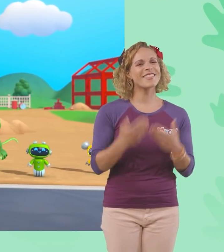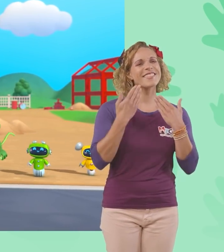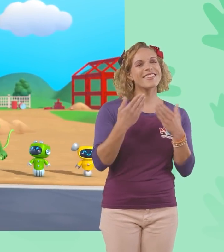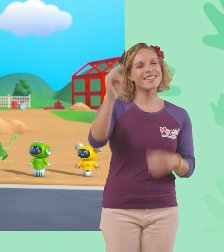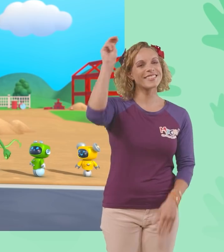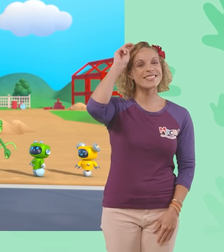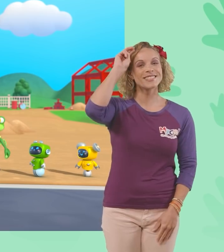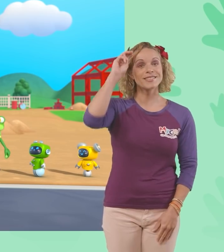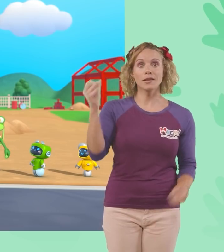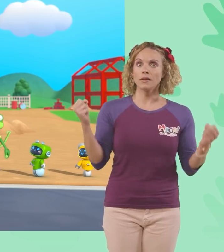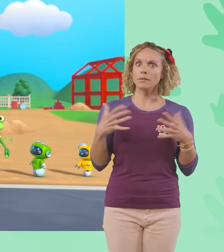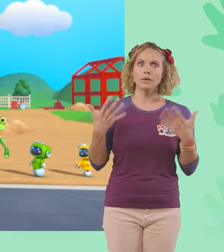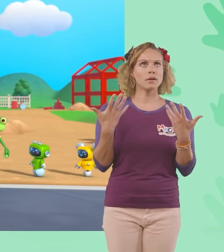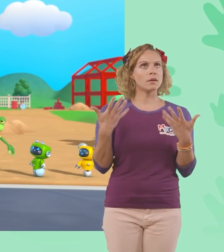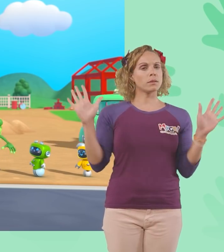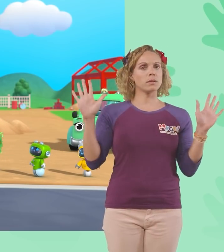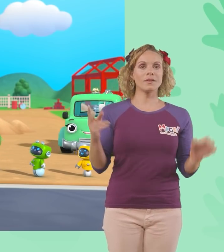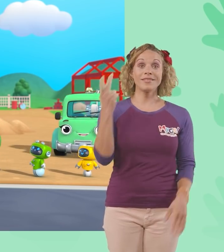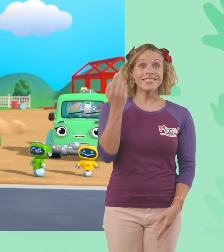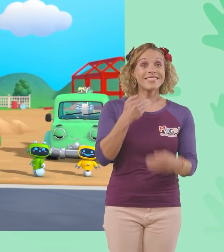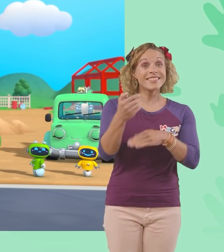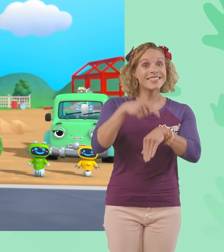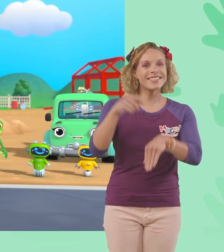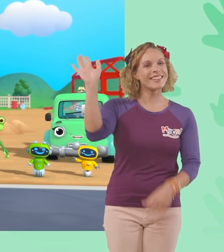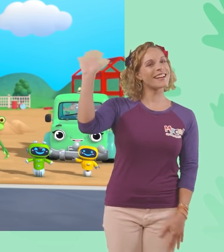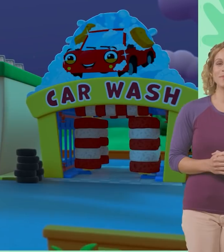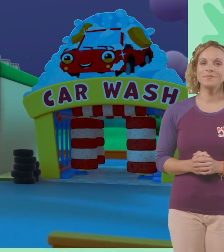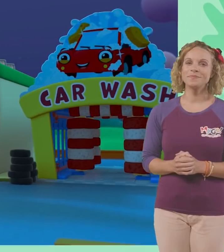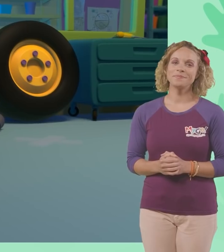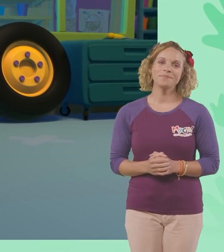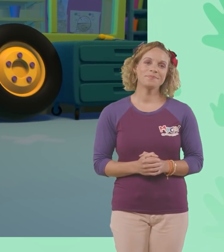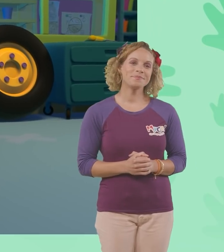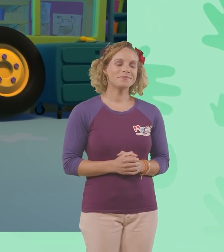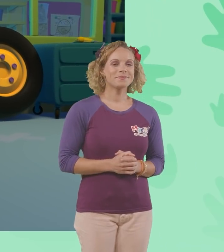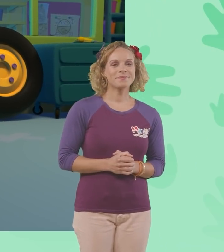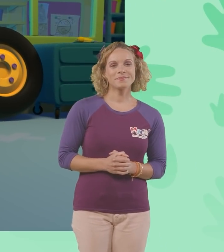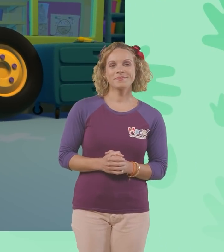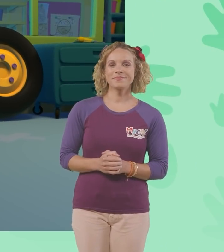Thanks, Max. Another panic over. See you next time. Bye!